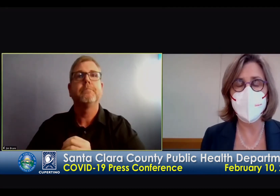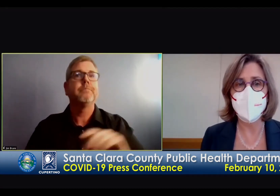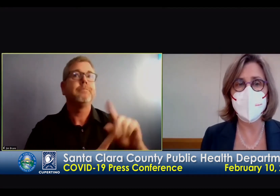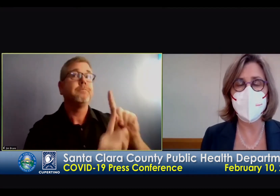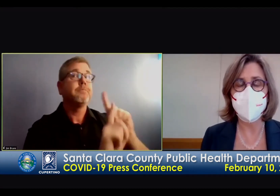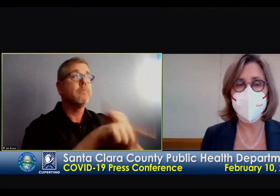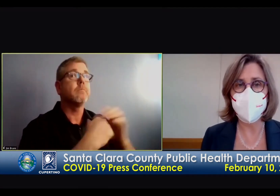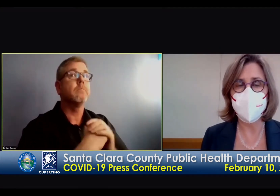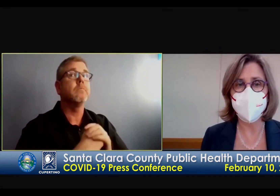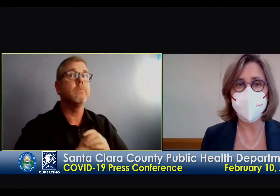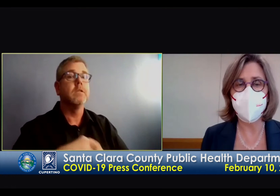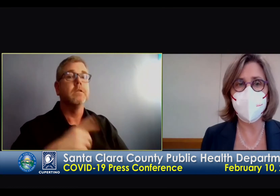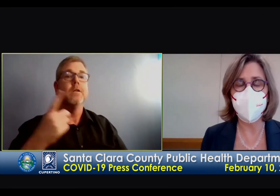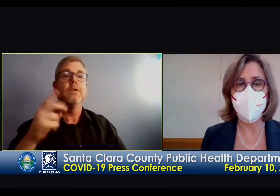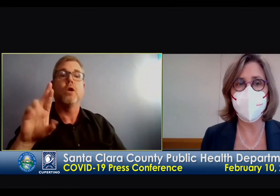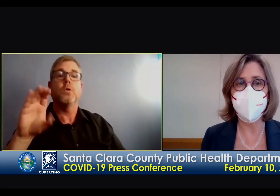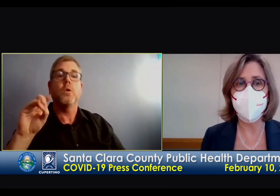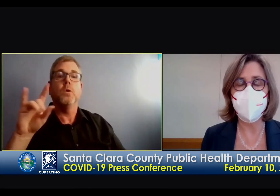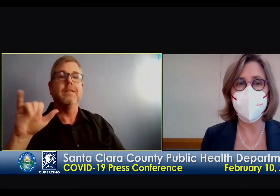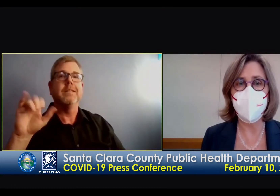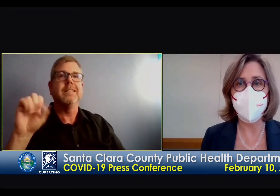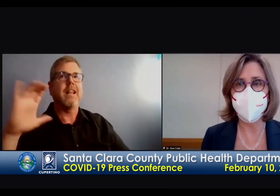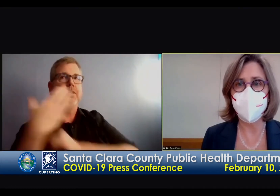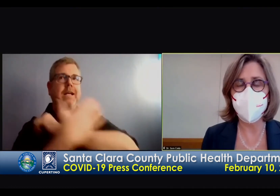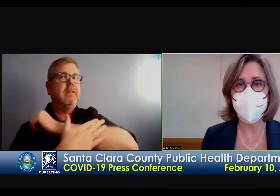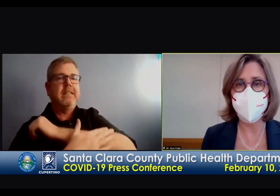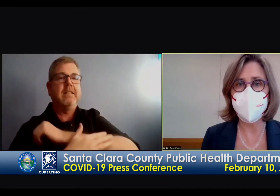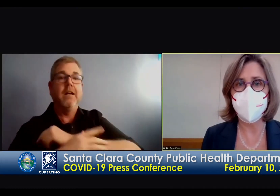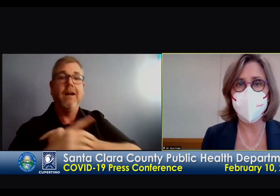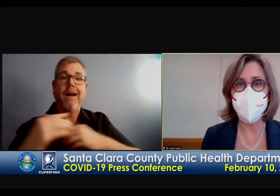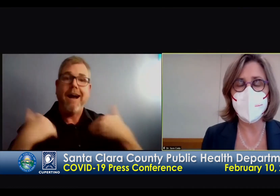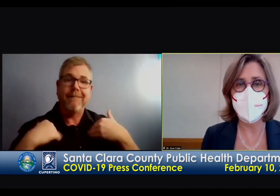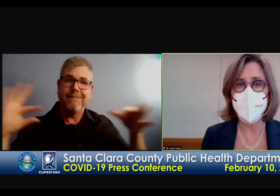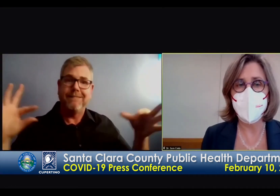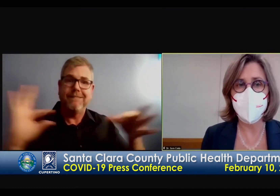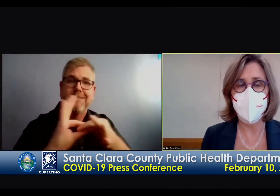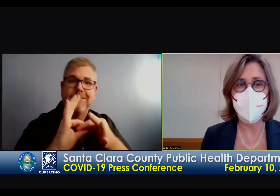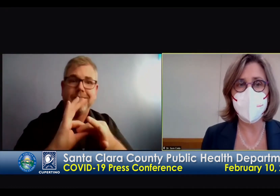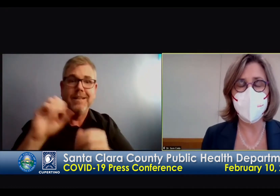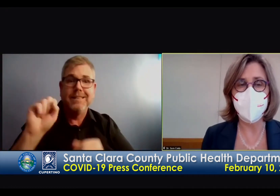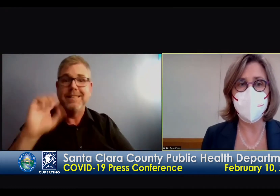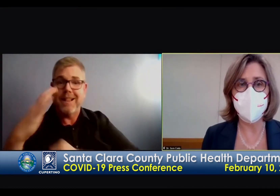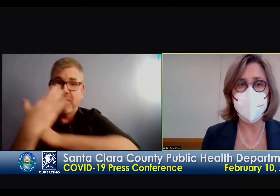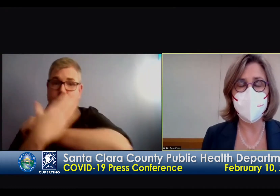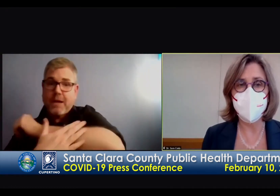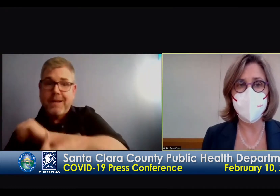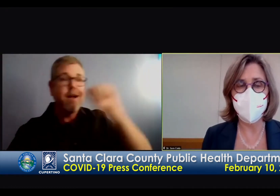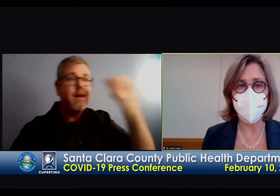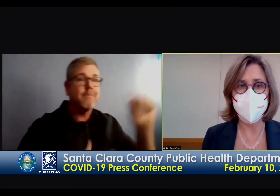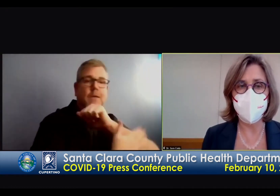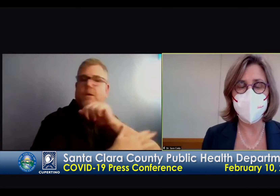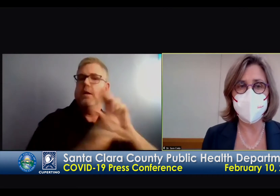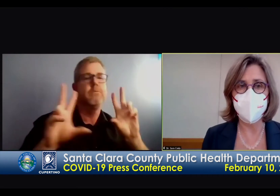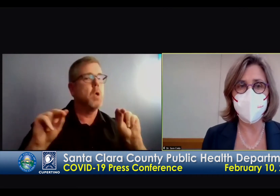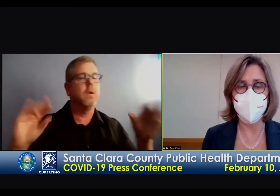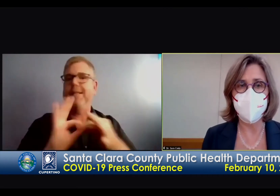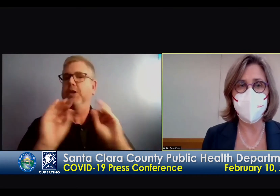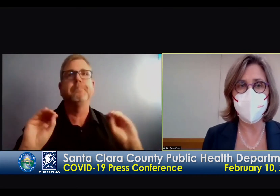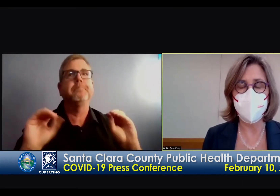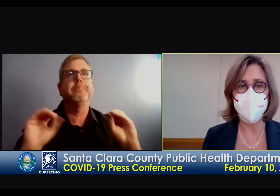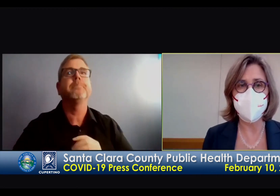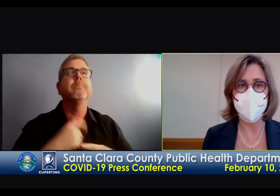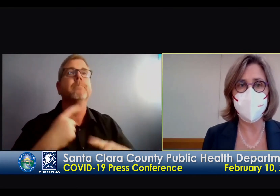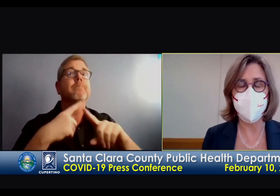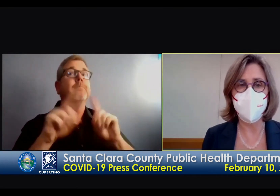any connections. However, as Dr. Moss stated, they are quite early in their investigation. We have a bit